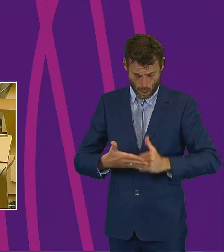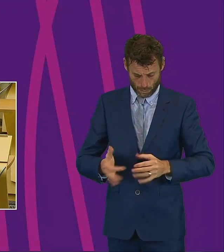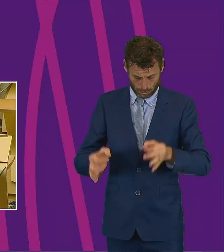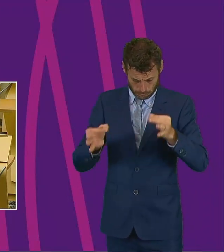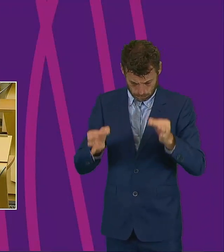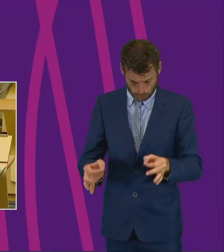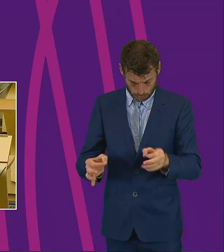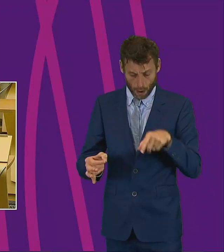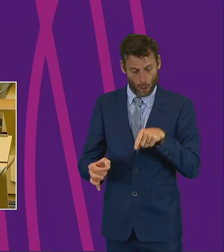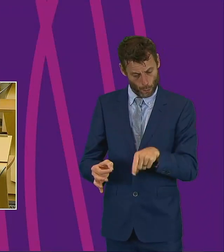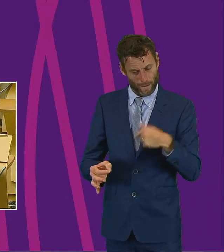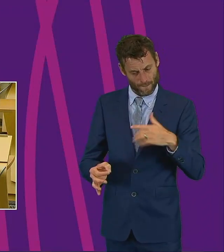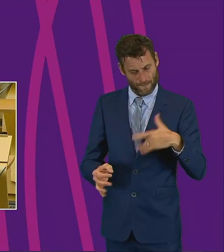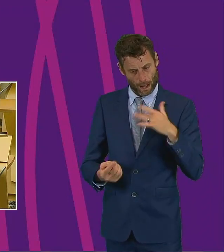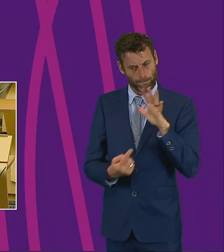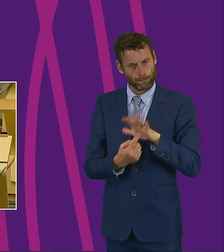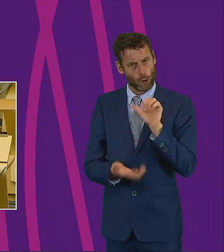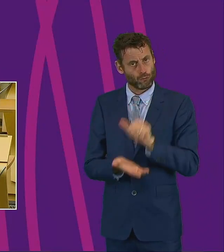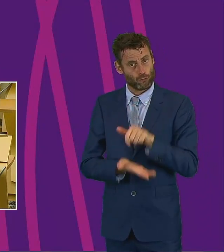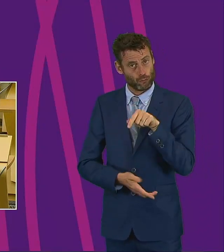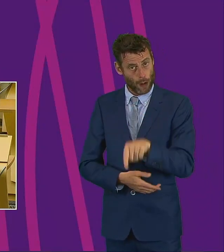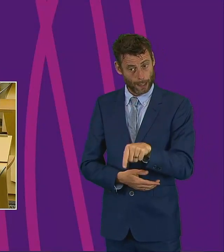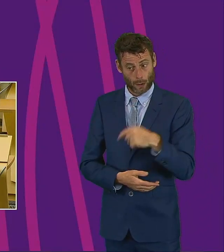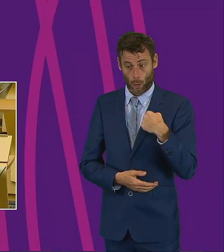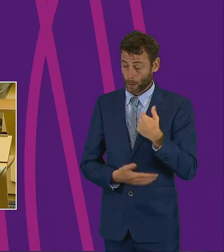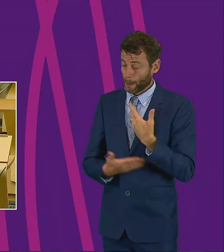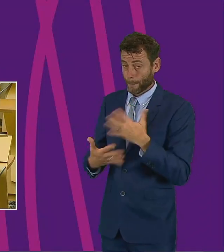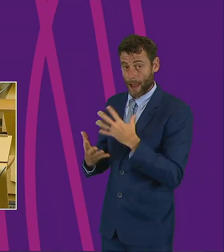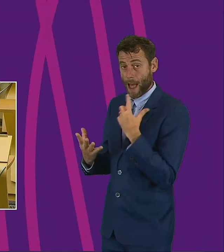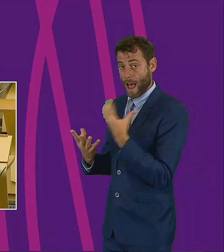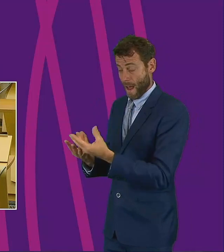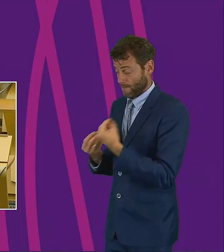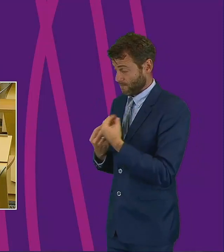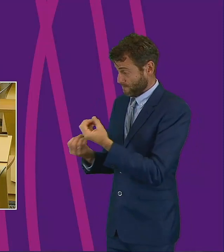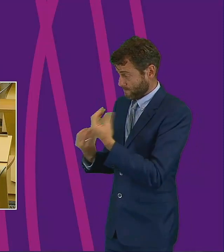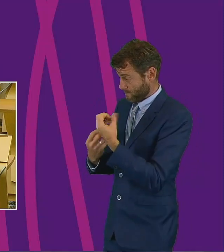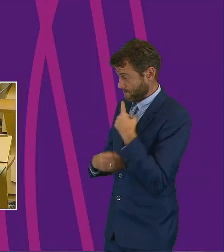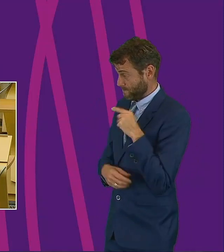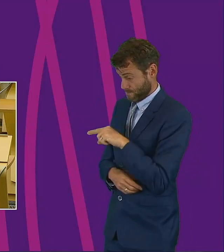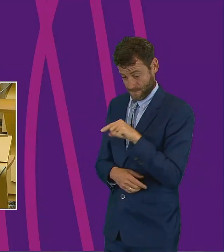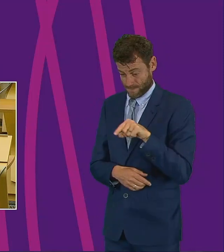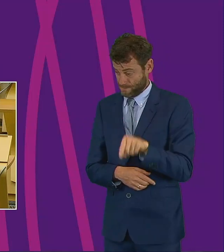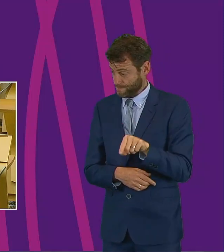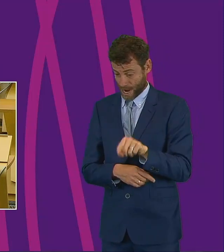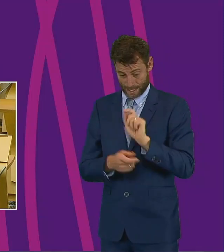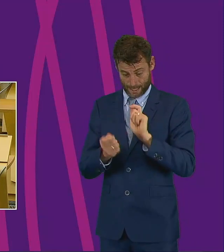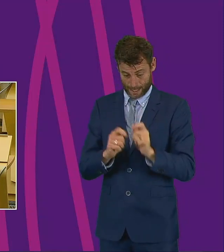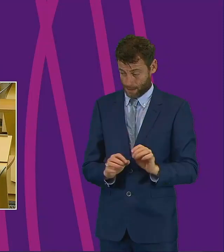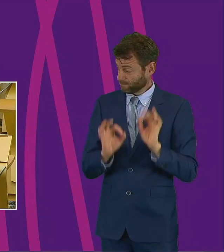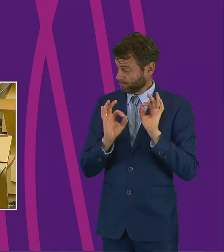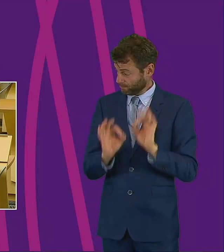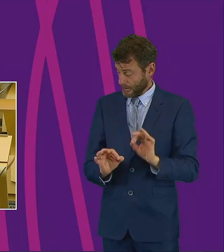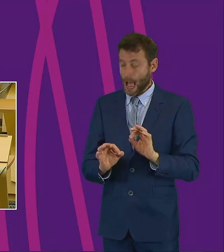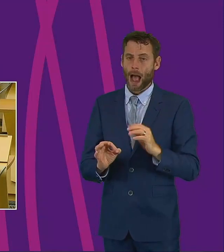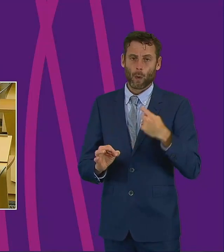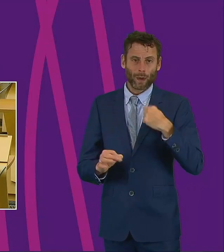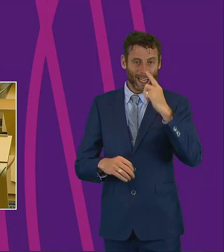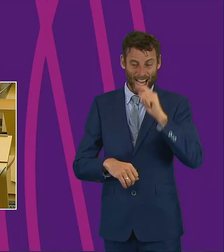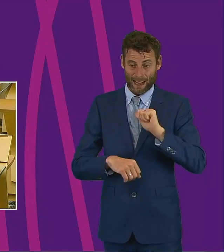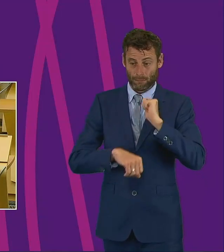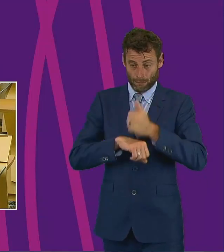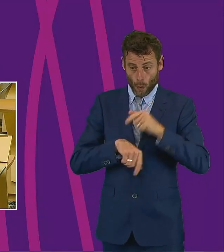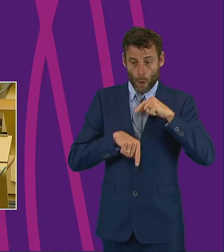think are right, that are based on the best advice, and also that we have the delivery mechanisms in place. I do want to be clear,